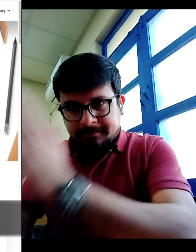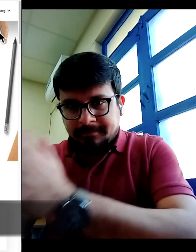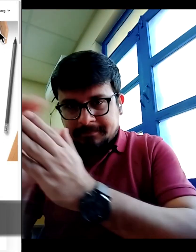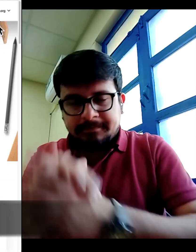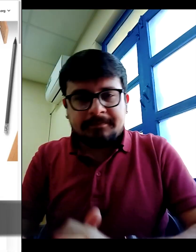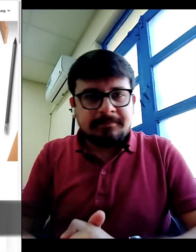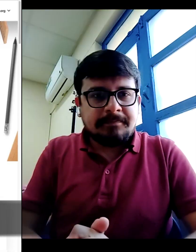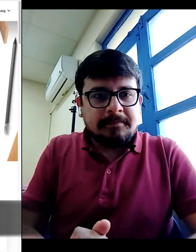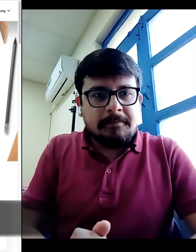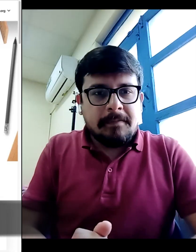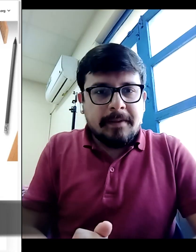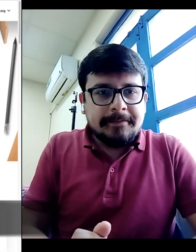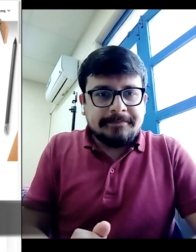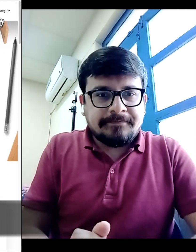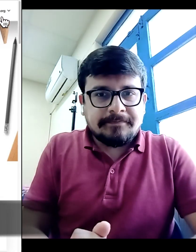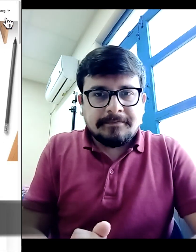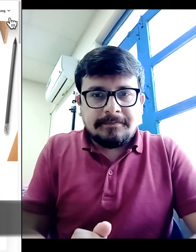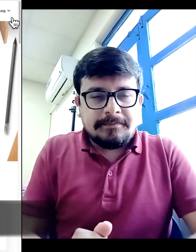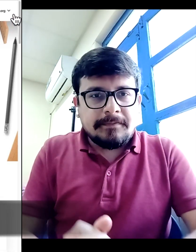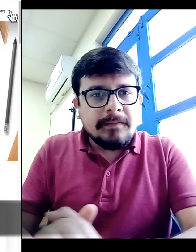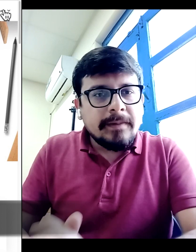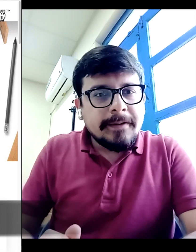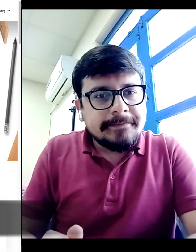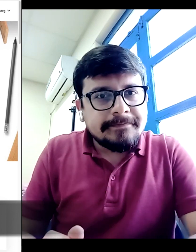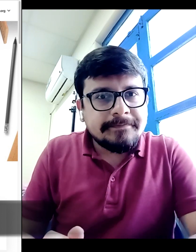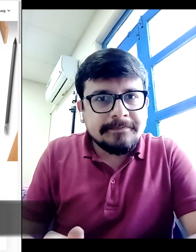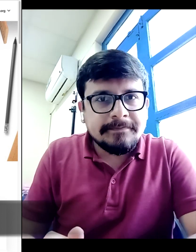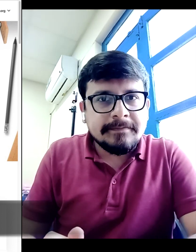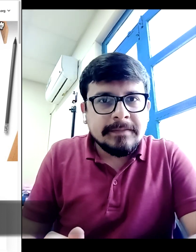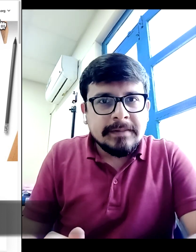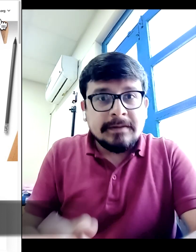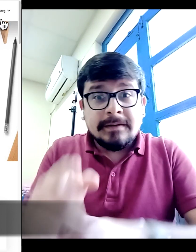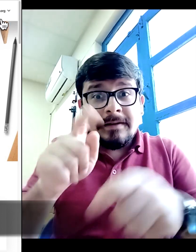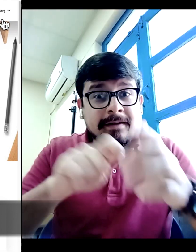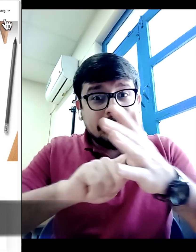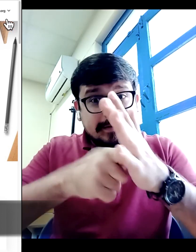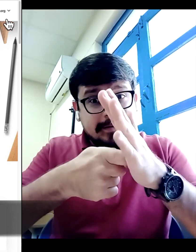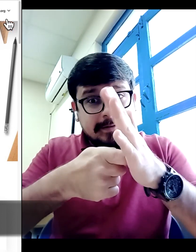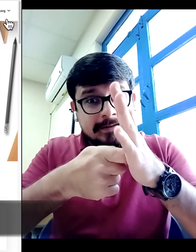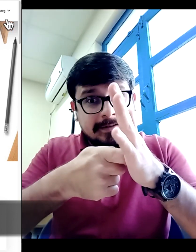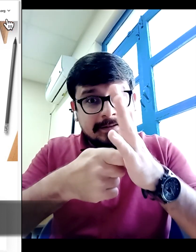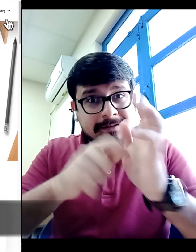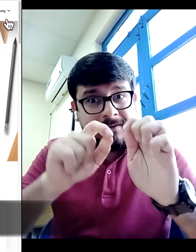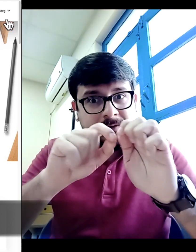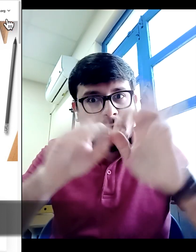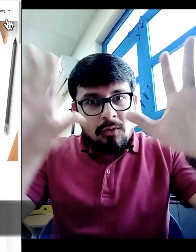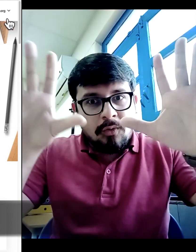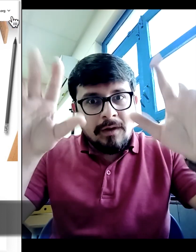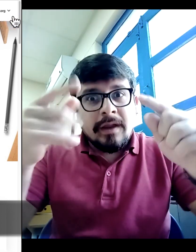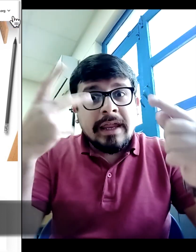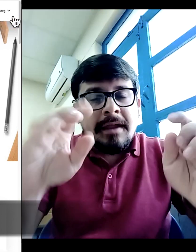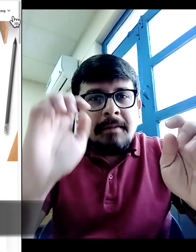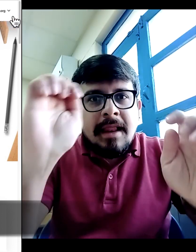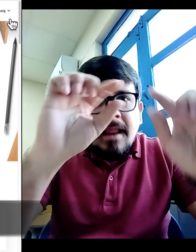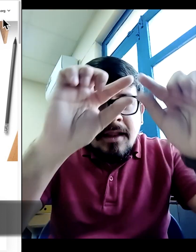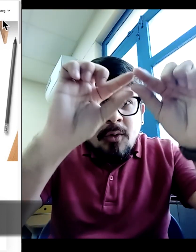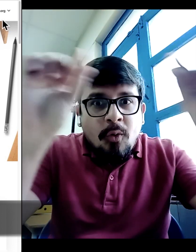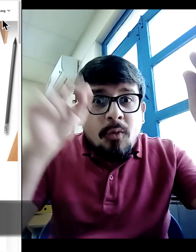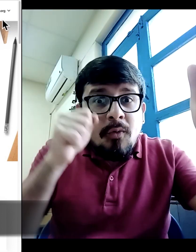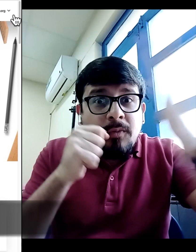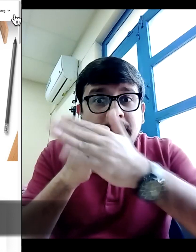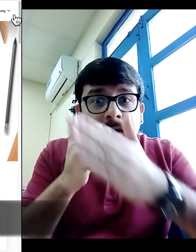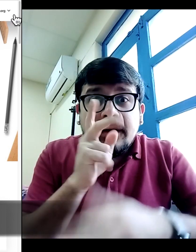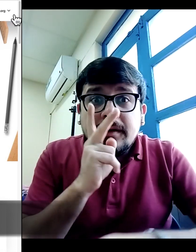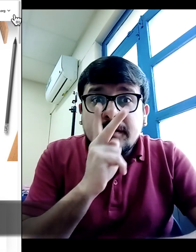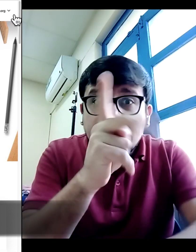Now I can see that I am logged in using my email address, as you can see here. Next